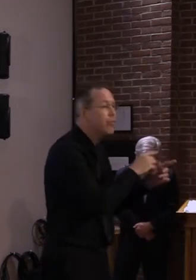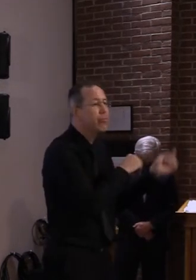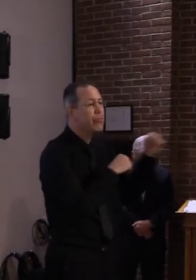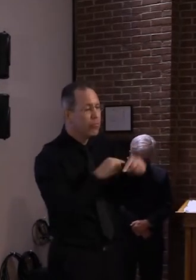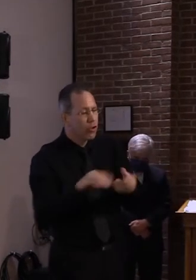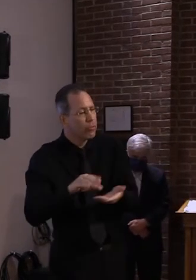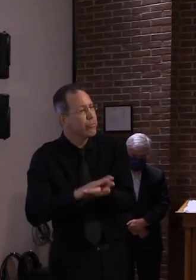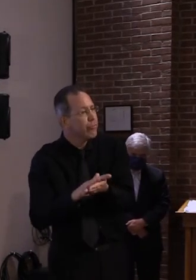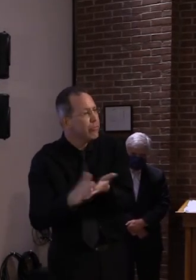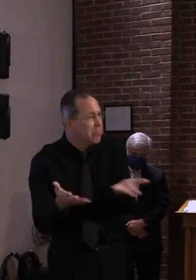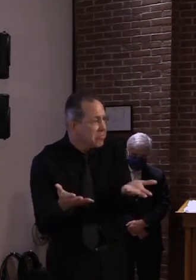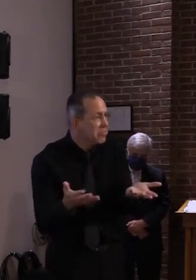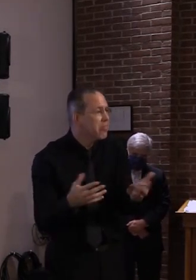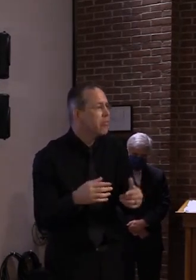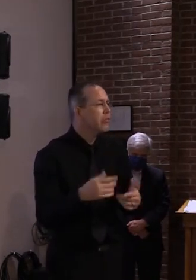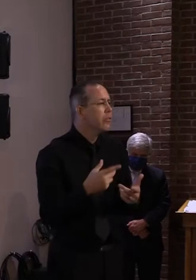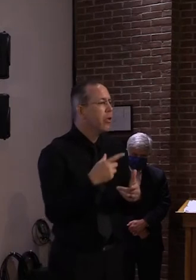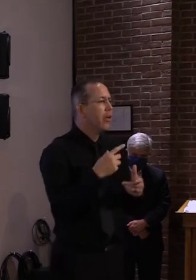available.